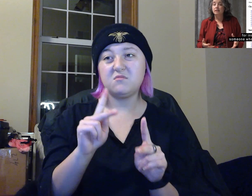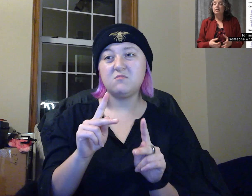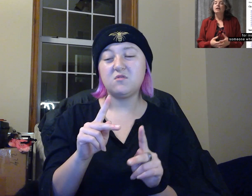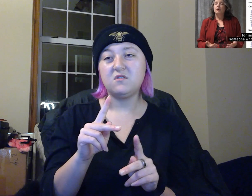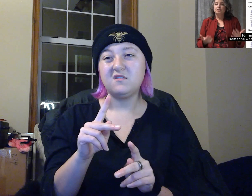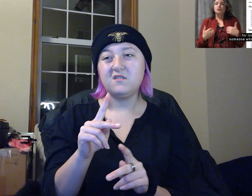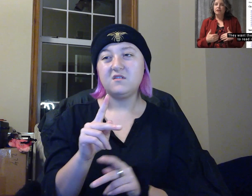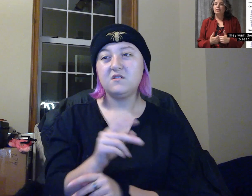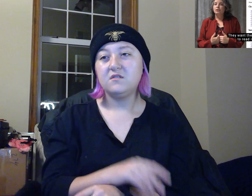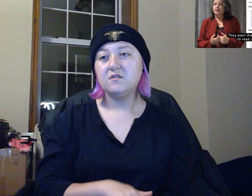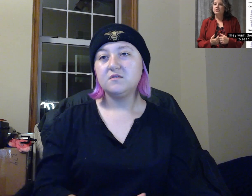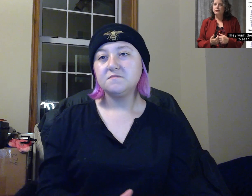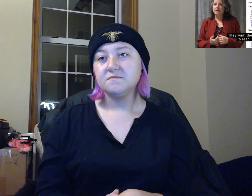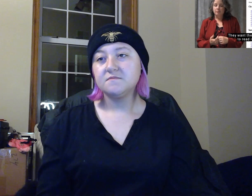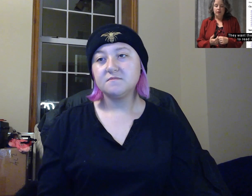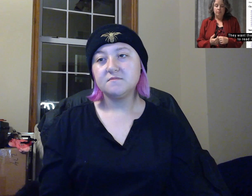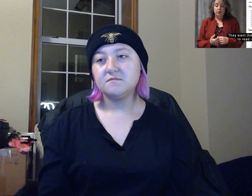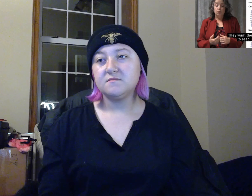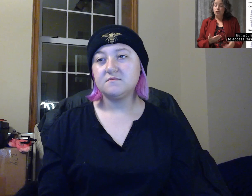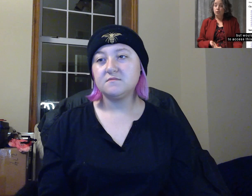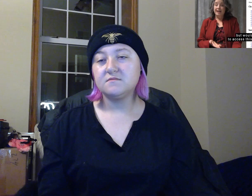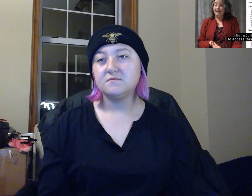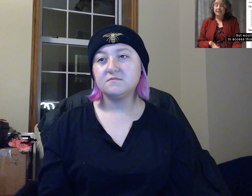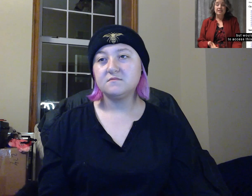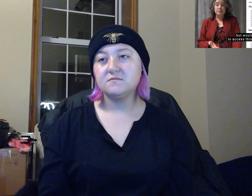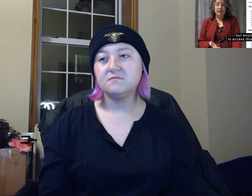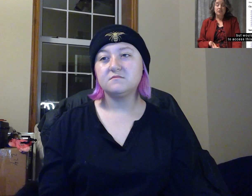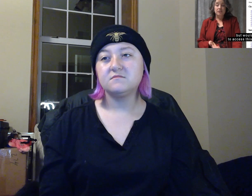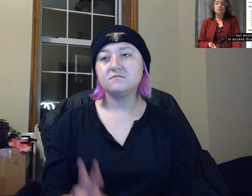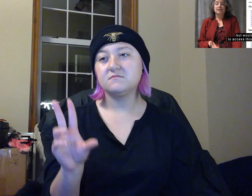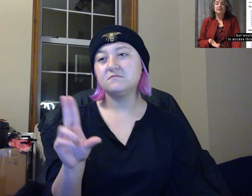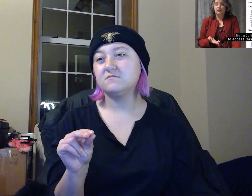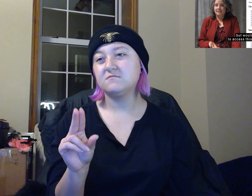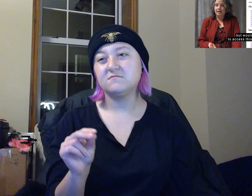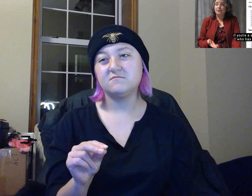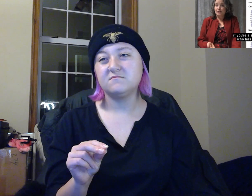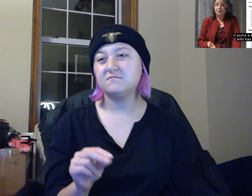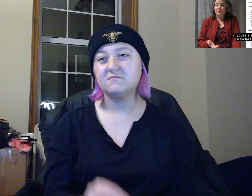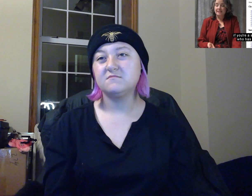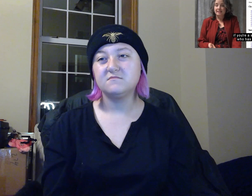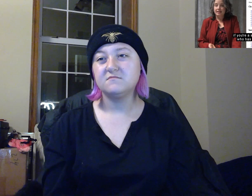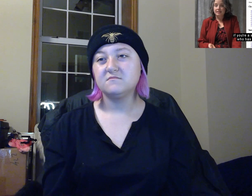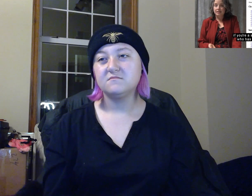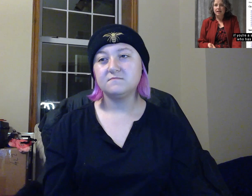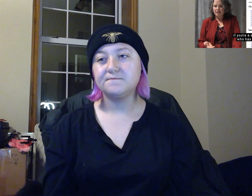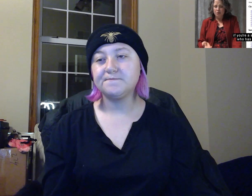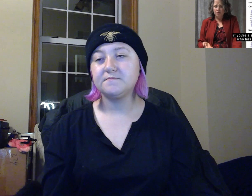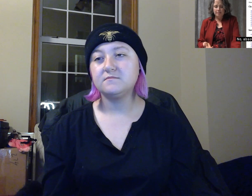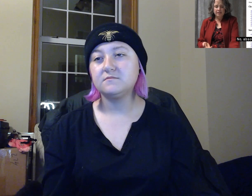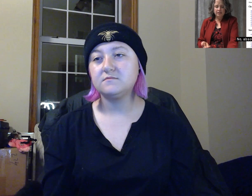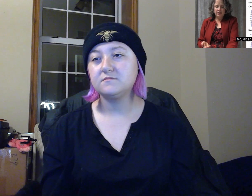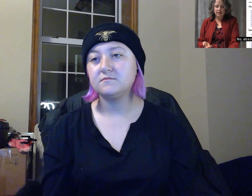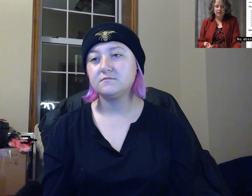dyslexia. They want the screen reader to read it to them. But would you want to access this page visually if you're a sighted user who has dyslexia?